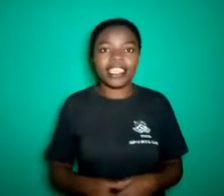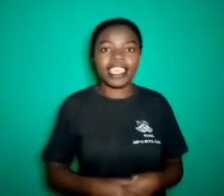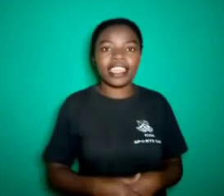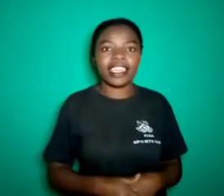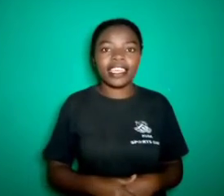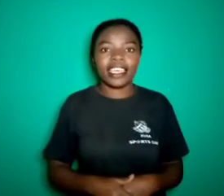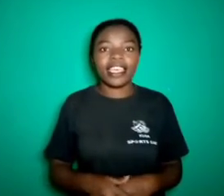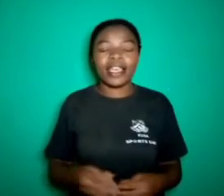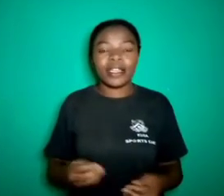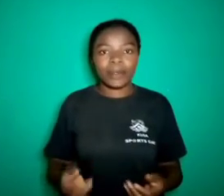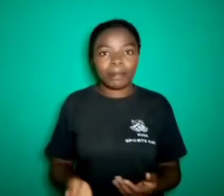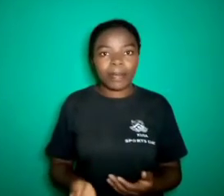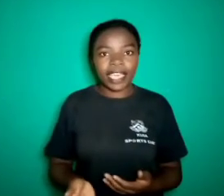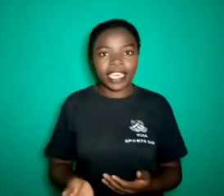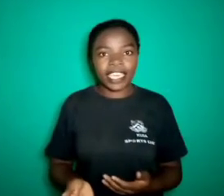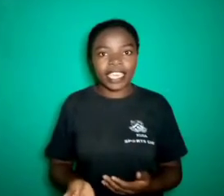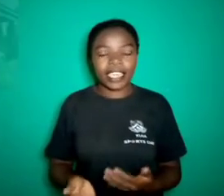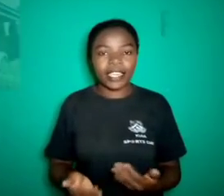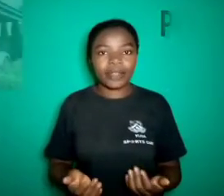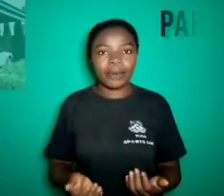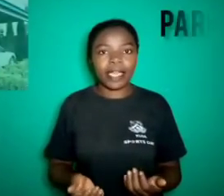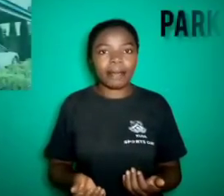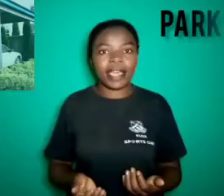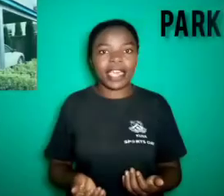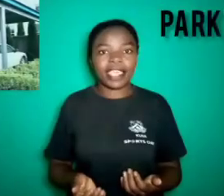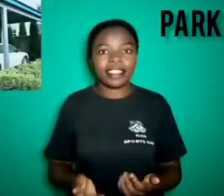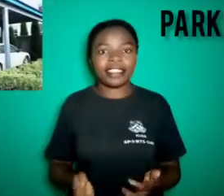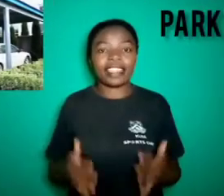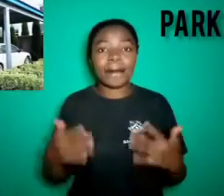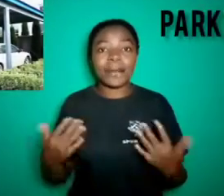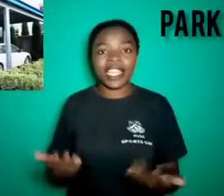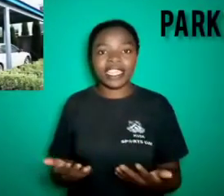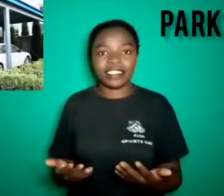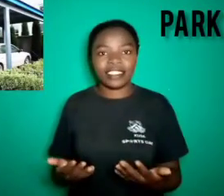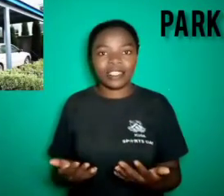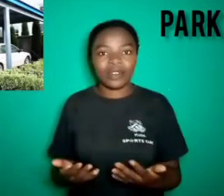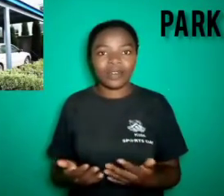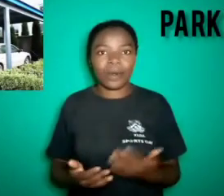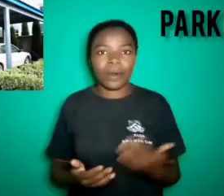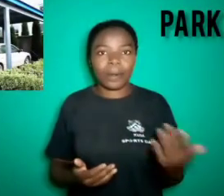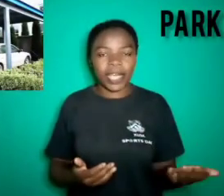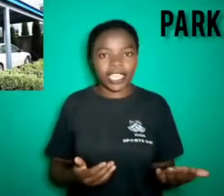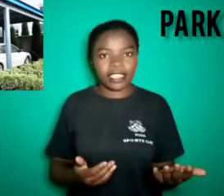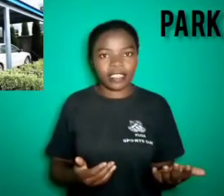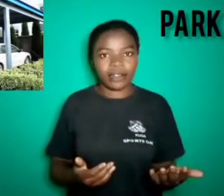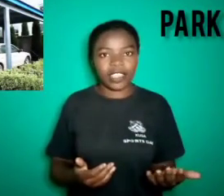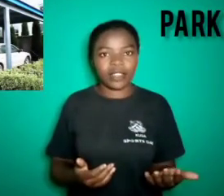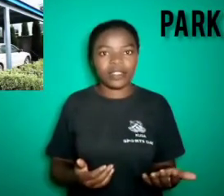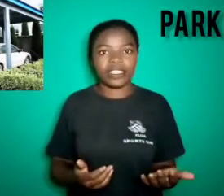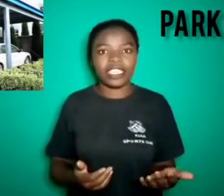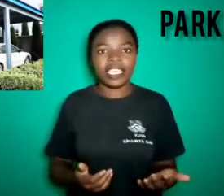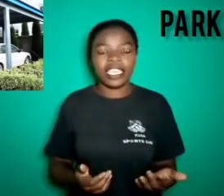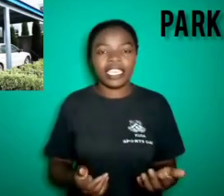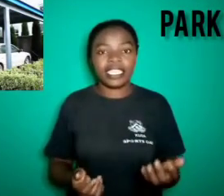Then parking, whereby this is a place for parking the vehicles. It